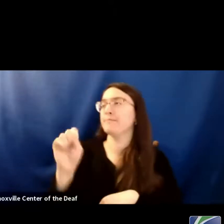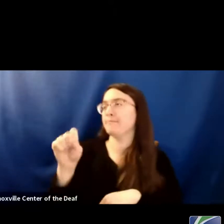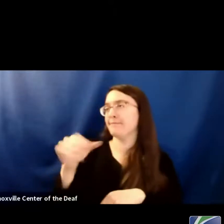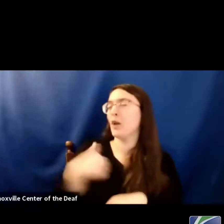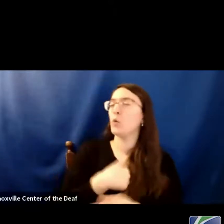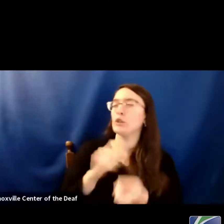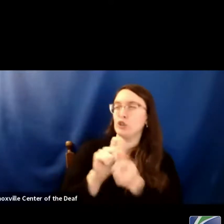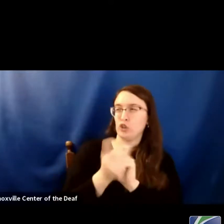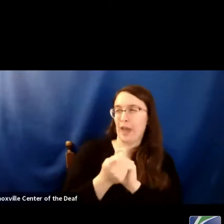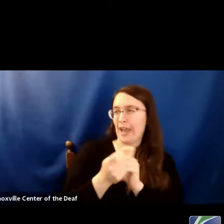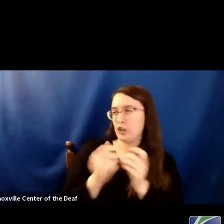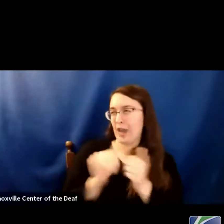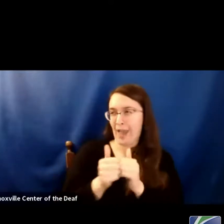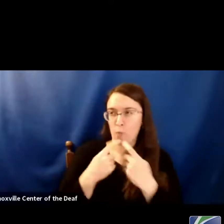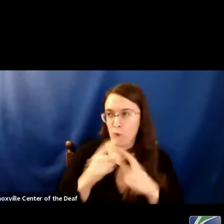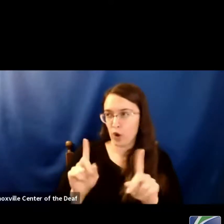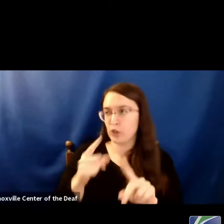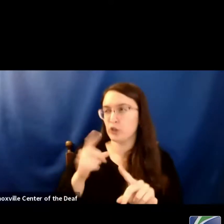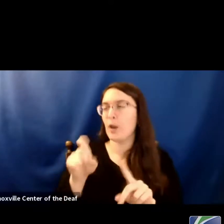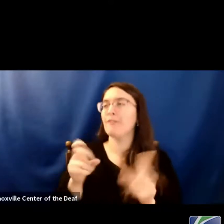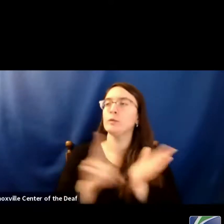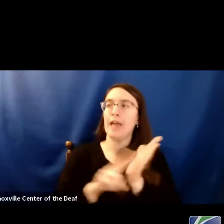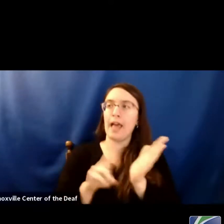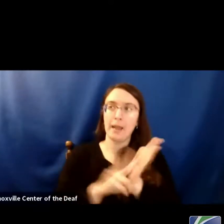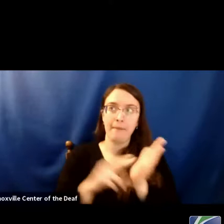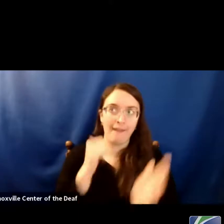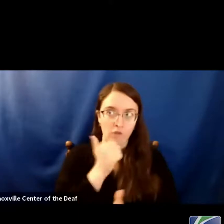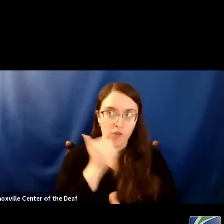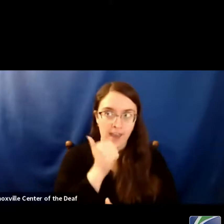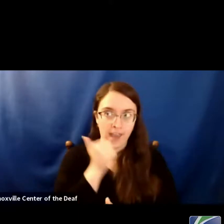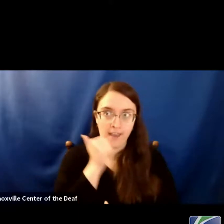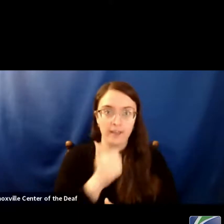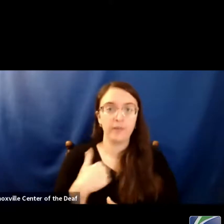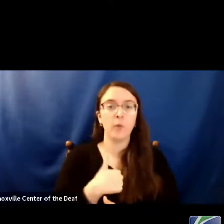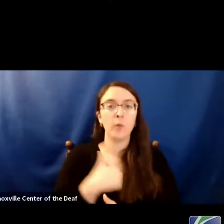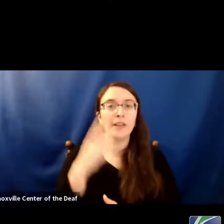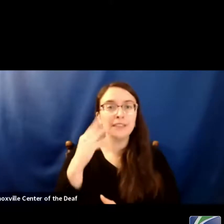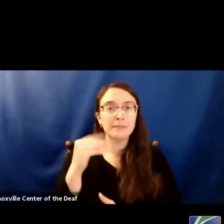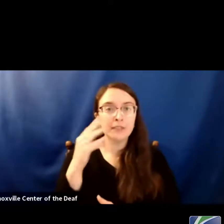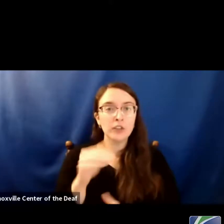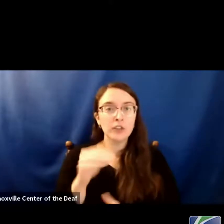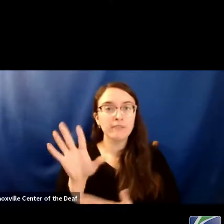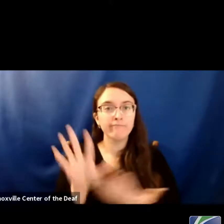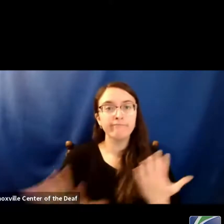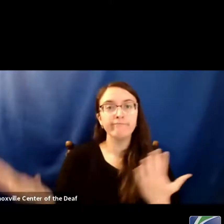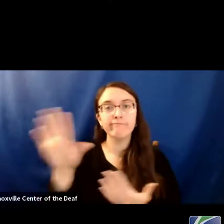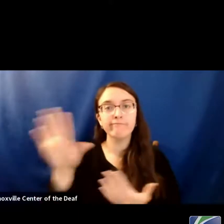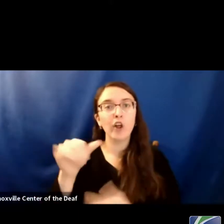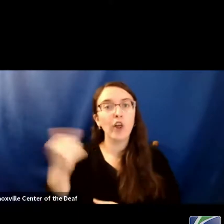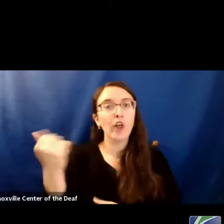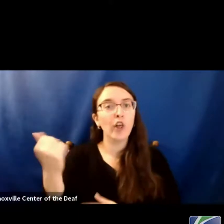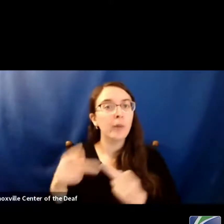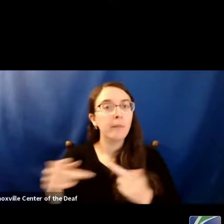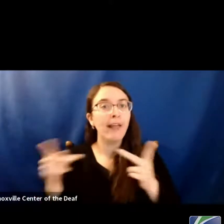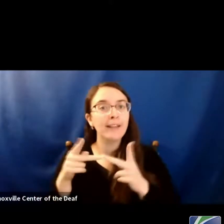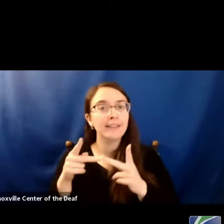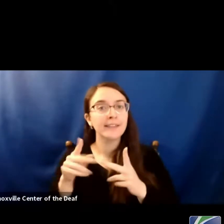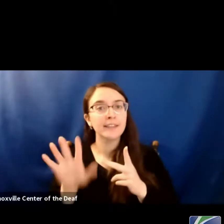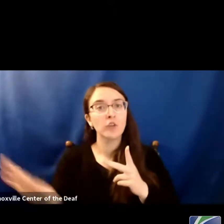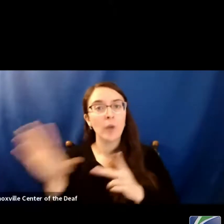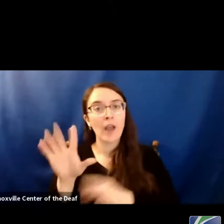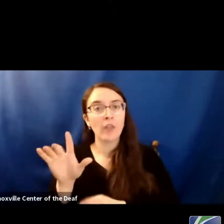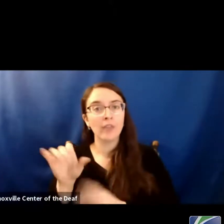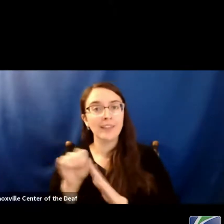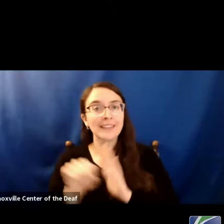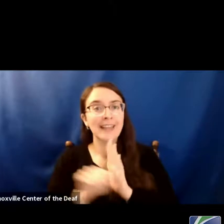up for it daily. We just found actually experience across the state and other places demonstrated that that was a more